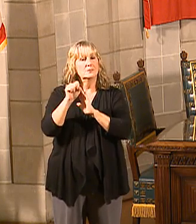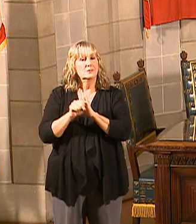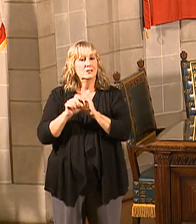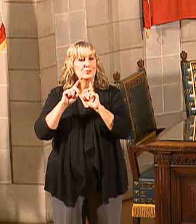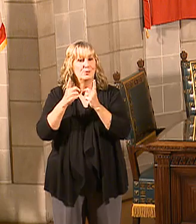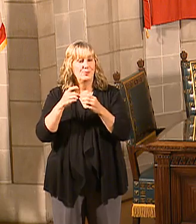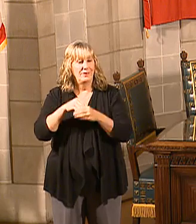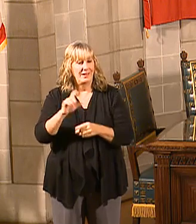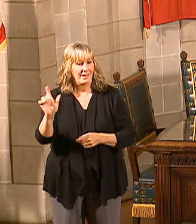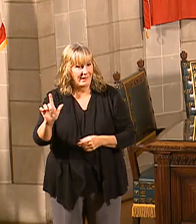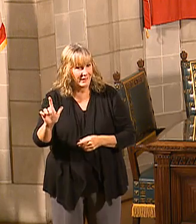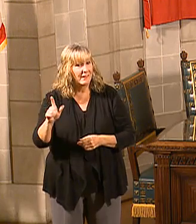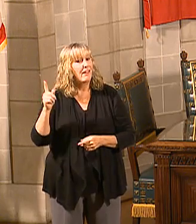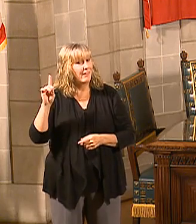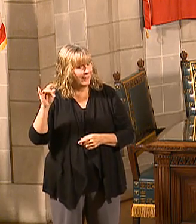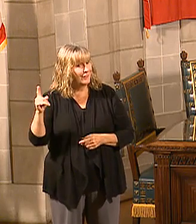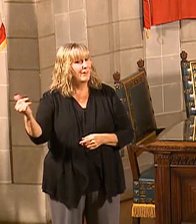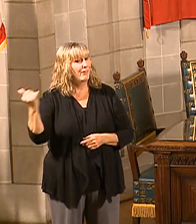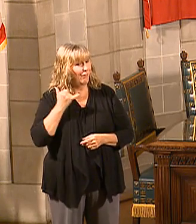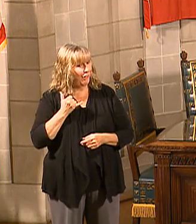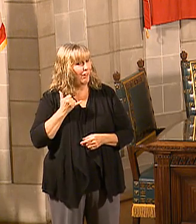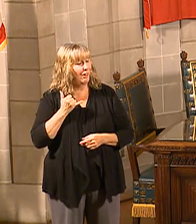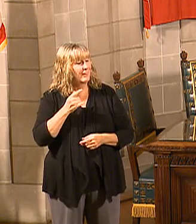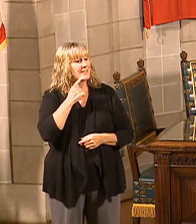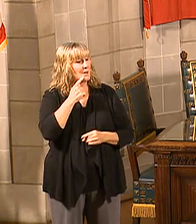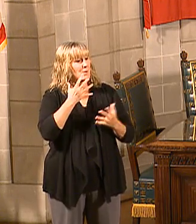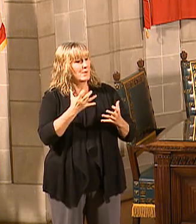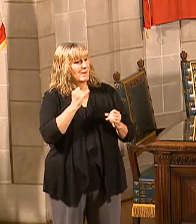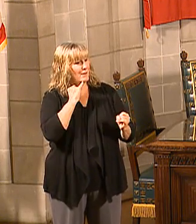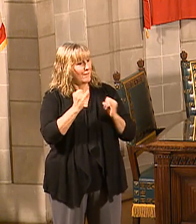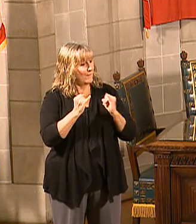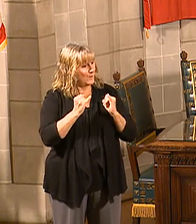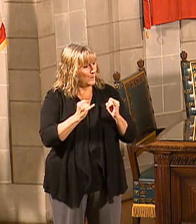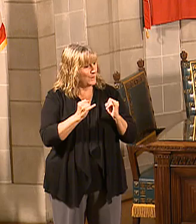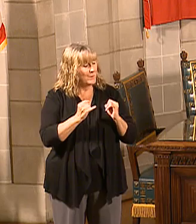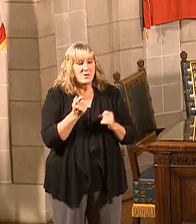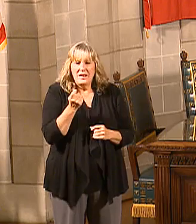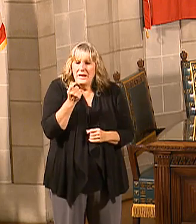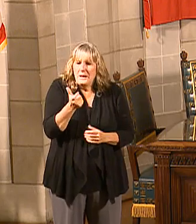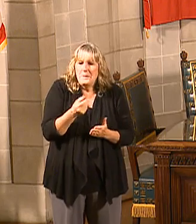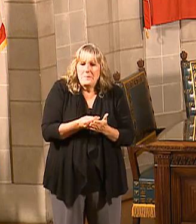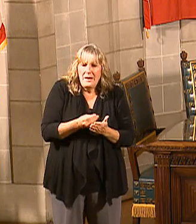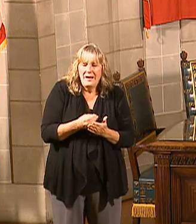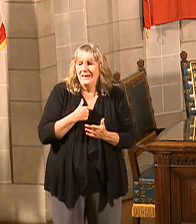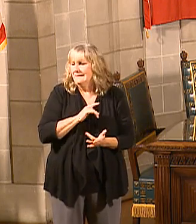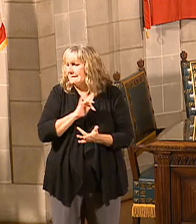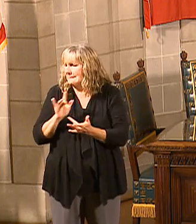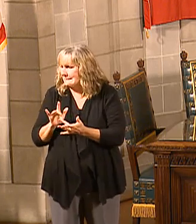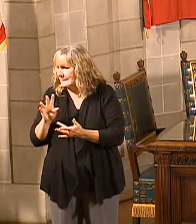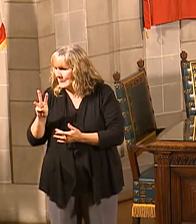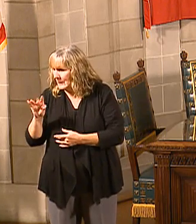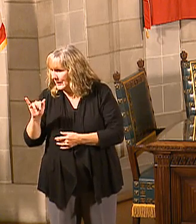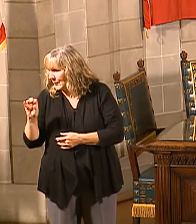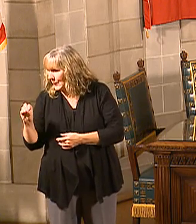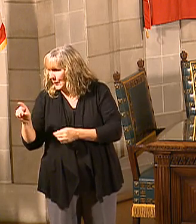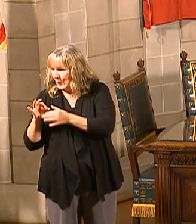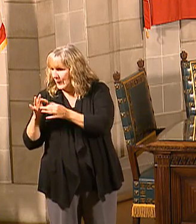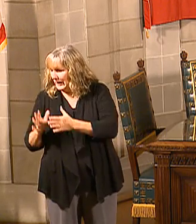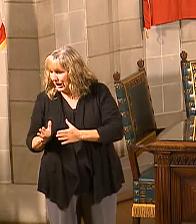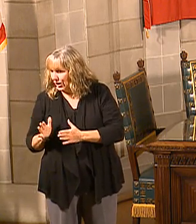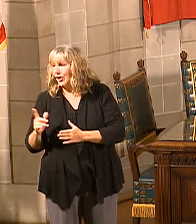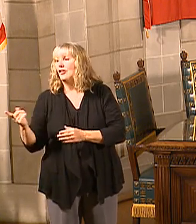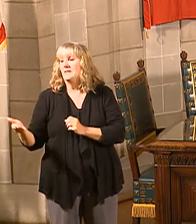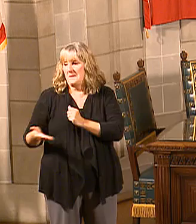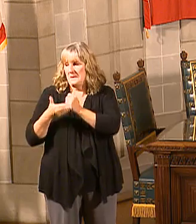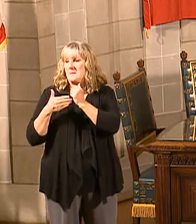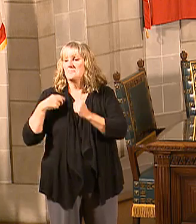Lincoln, and they called. They wanted to interview me. With very little money, I reached out to my WIOA coordinator, and